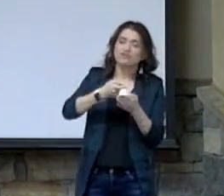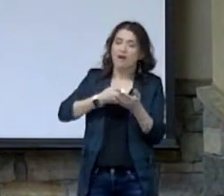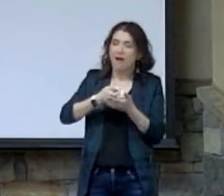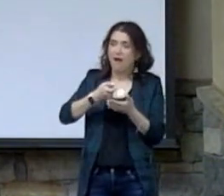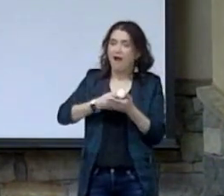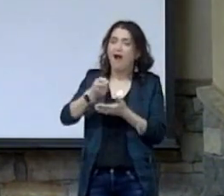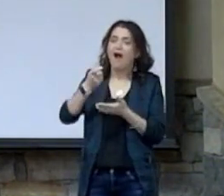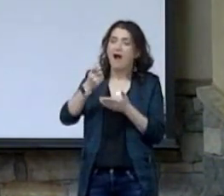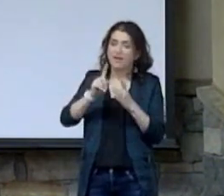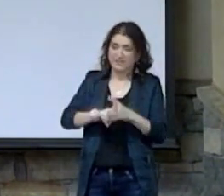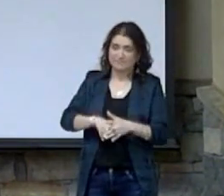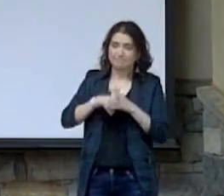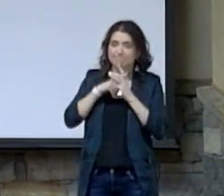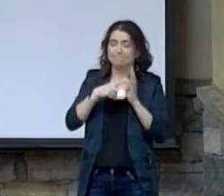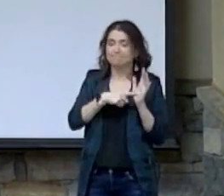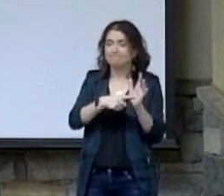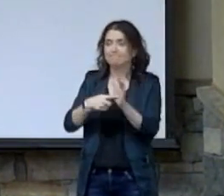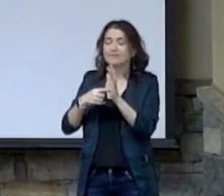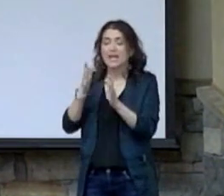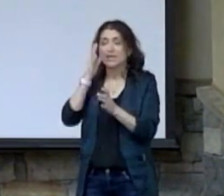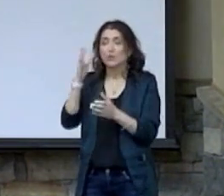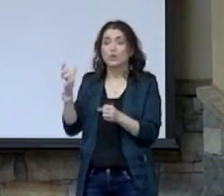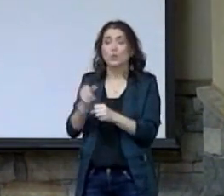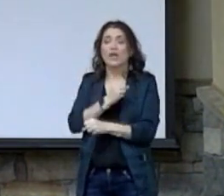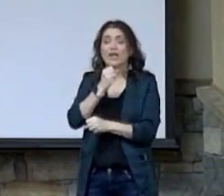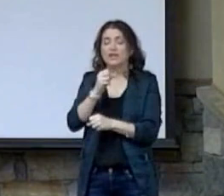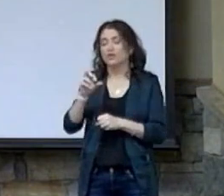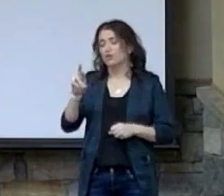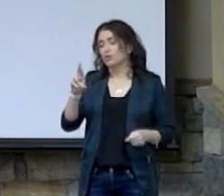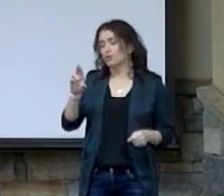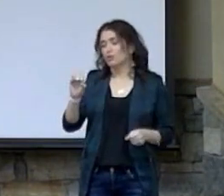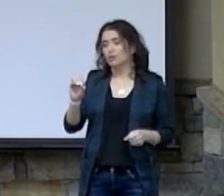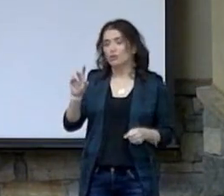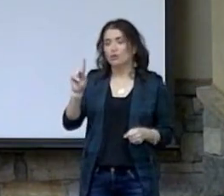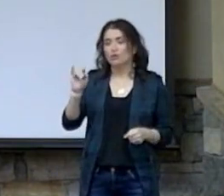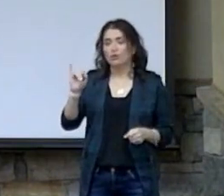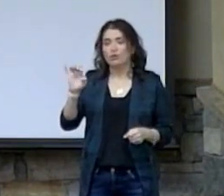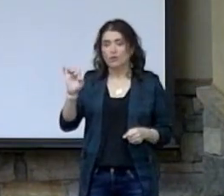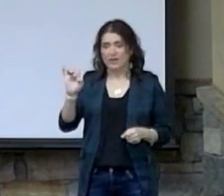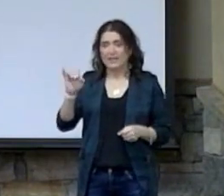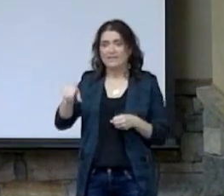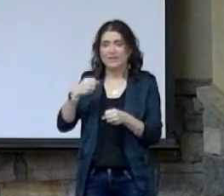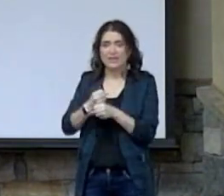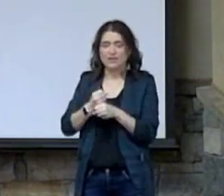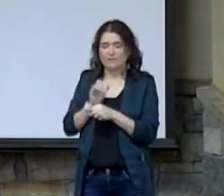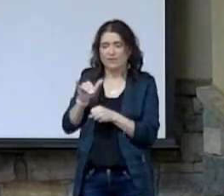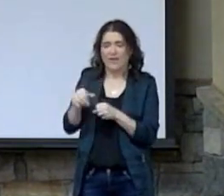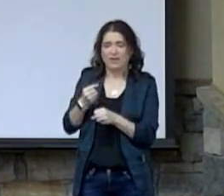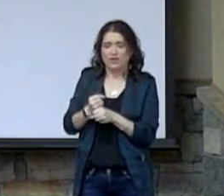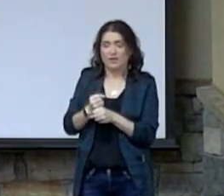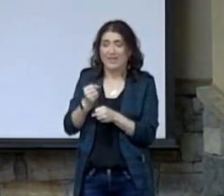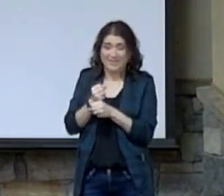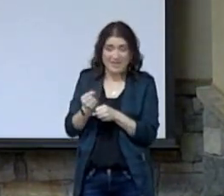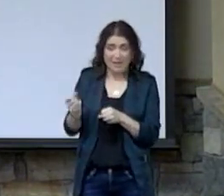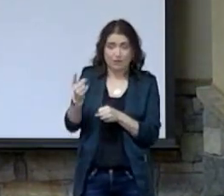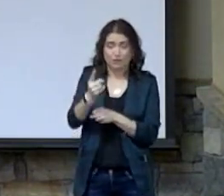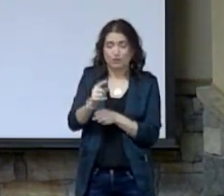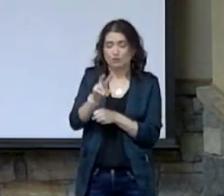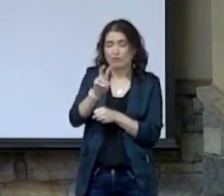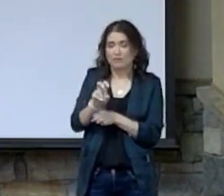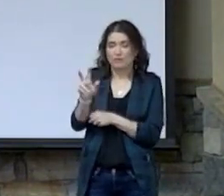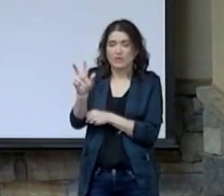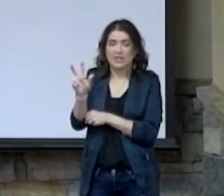debut, and he would actually win Rookie of the Year for that year. The next year,